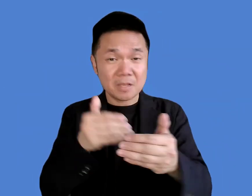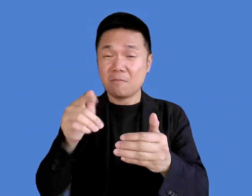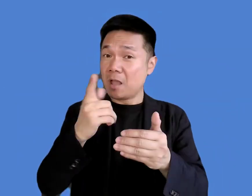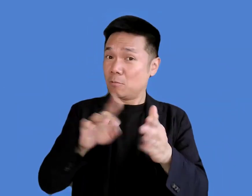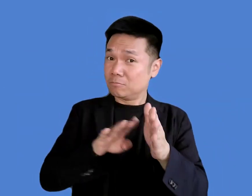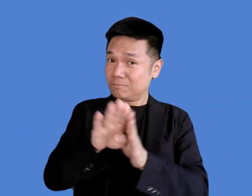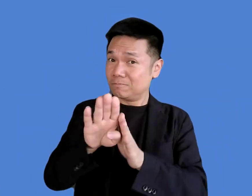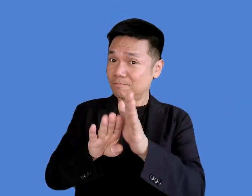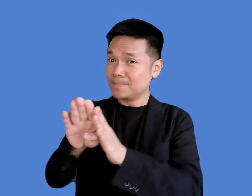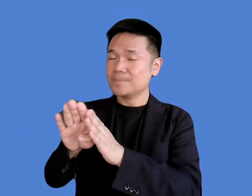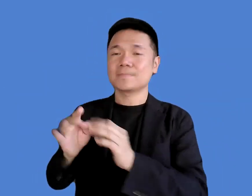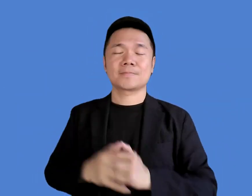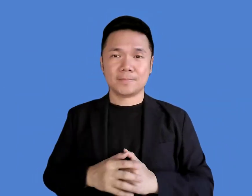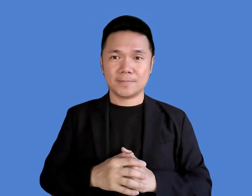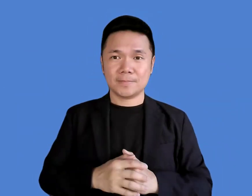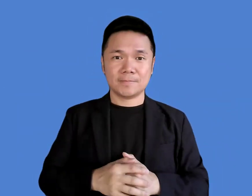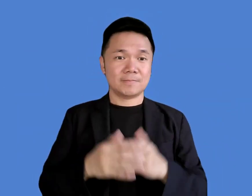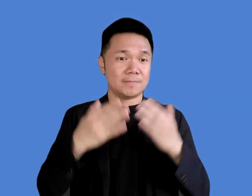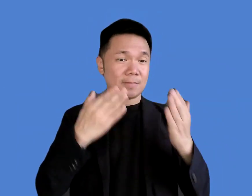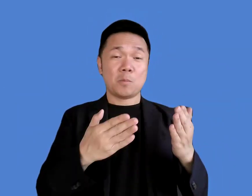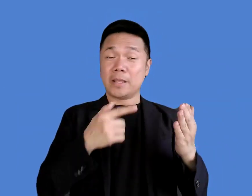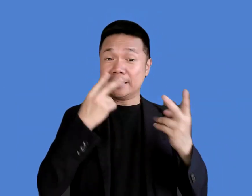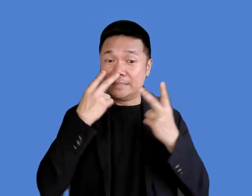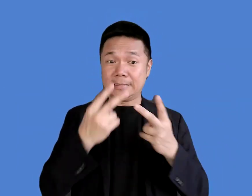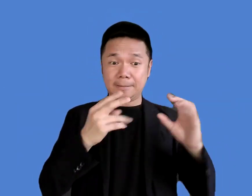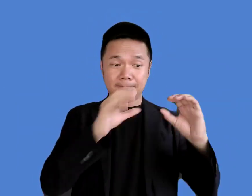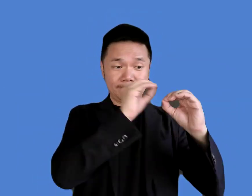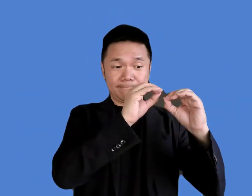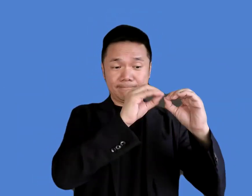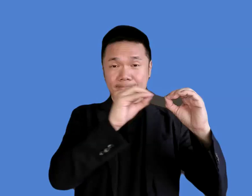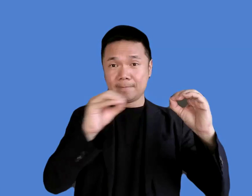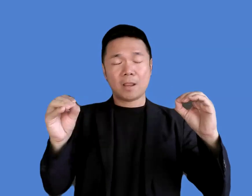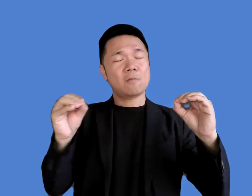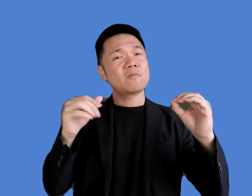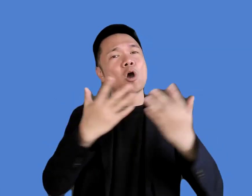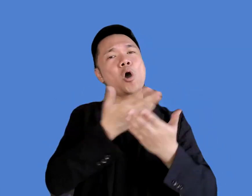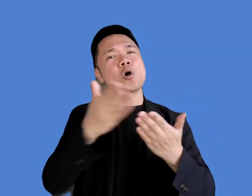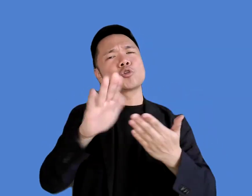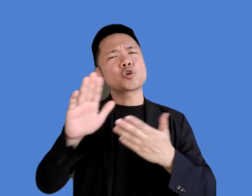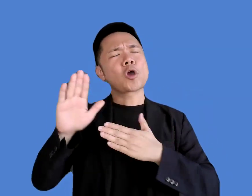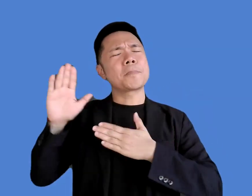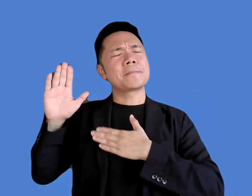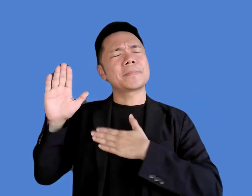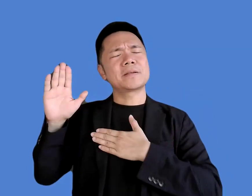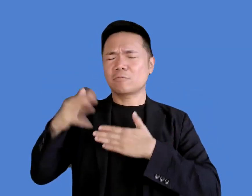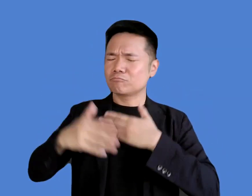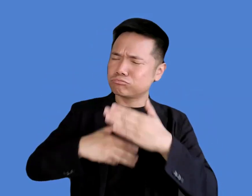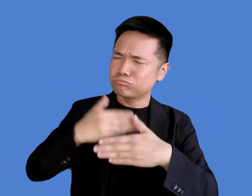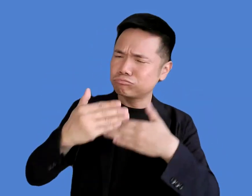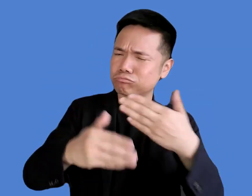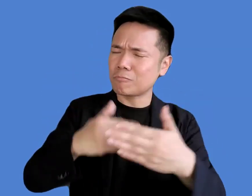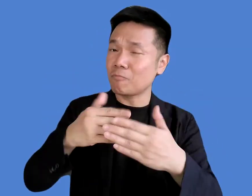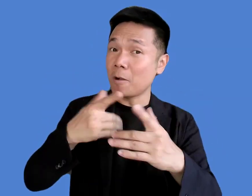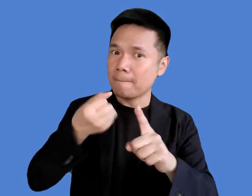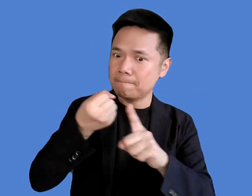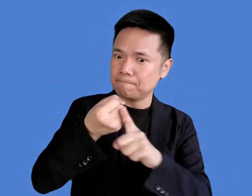progress. We're going to use these intersections to translate commitments into accelerated action and impact.